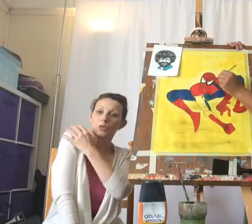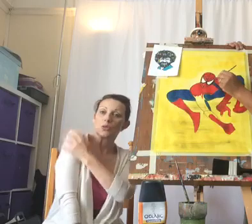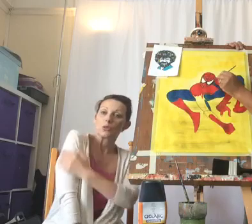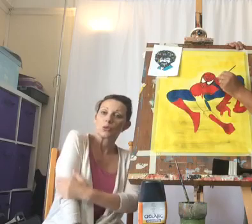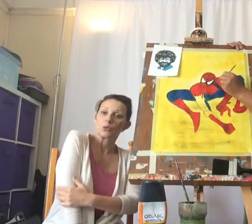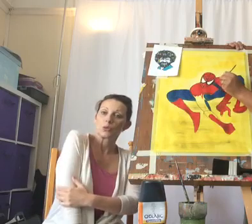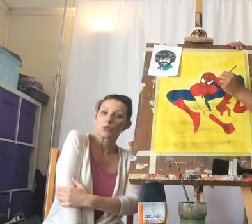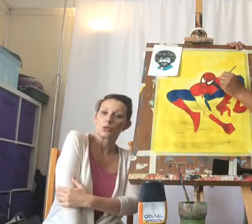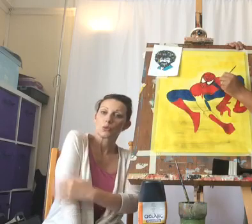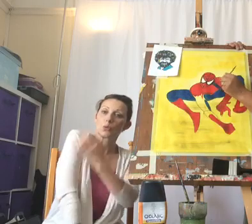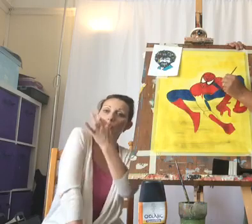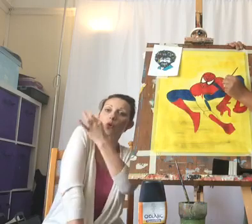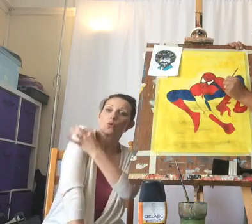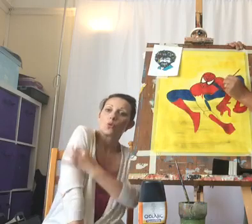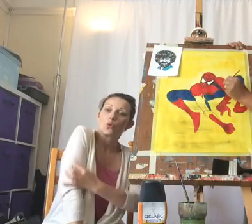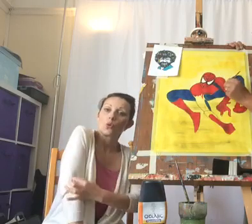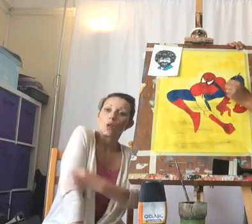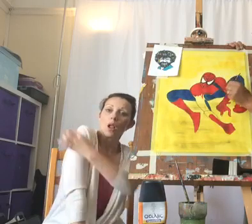just 2 I think,